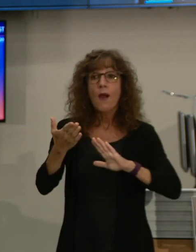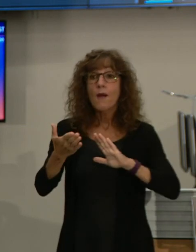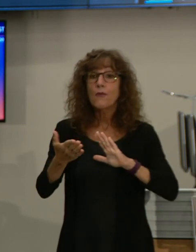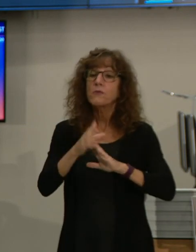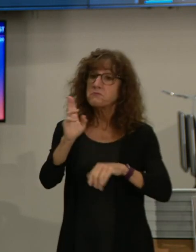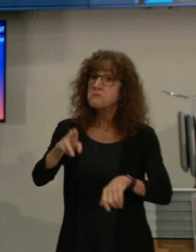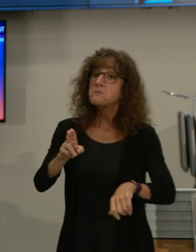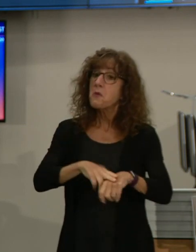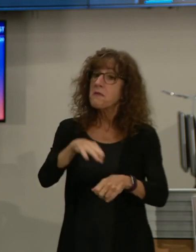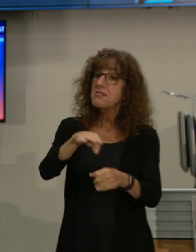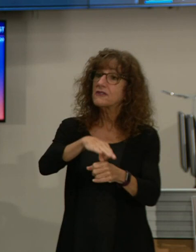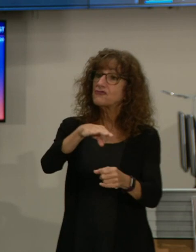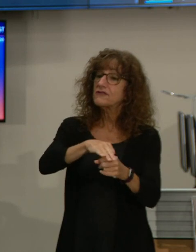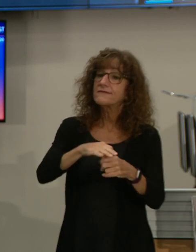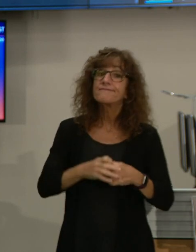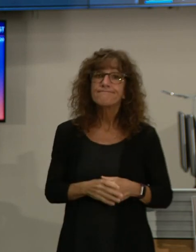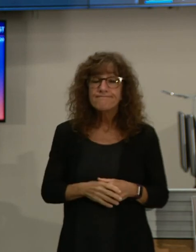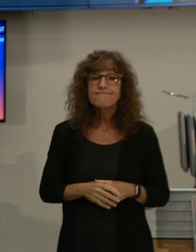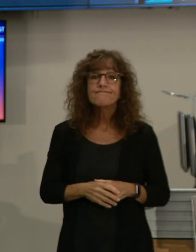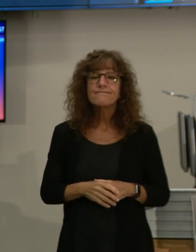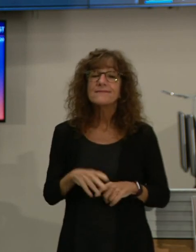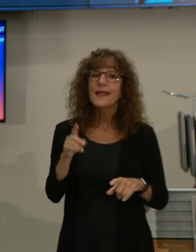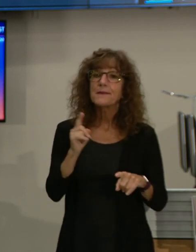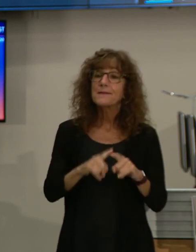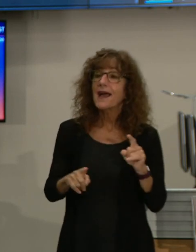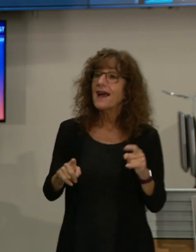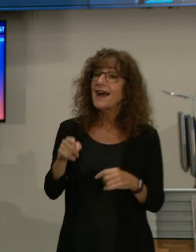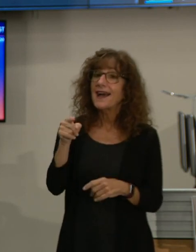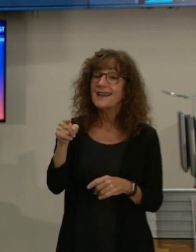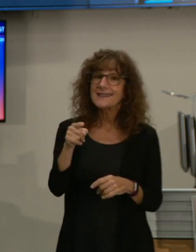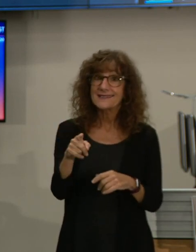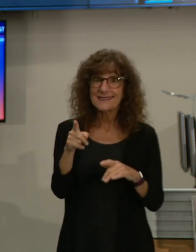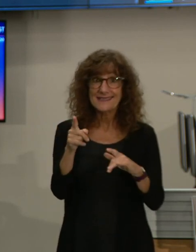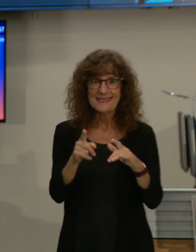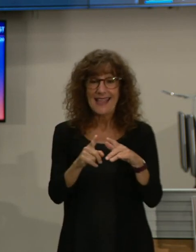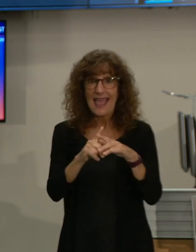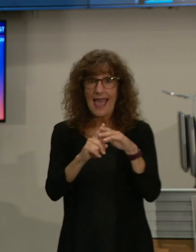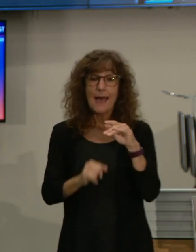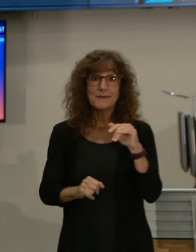as a normal election, but with the absentee ballots being